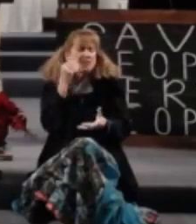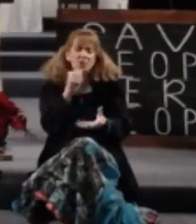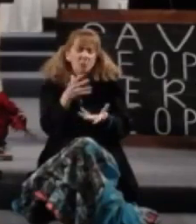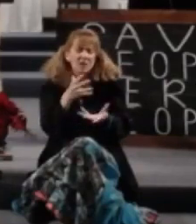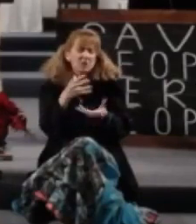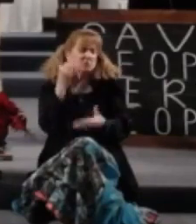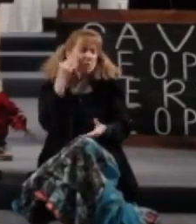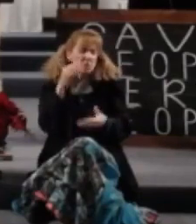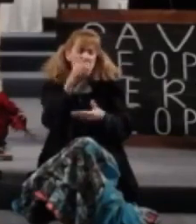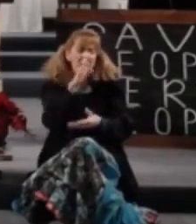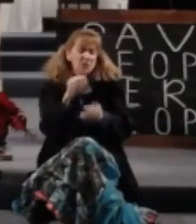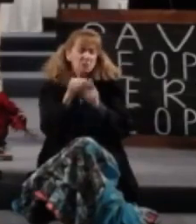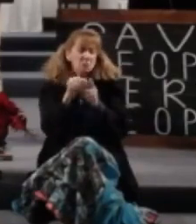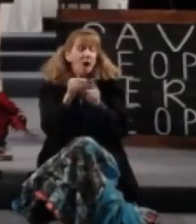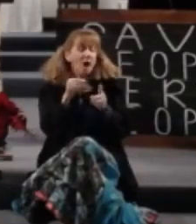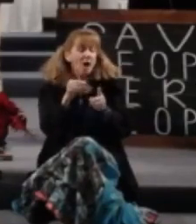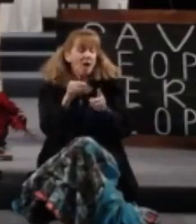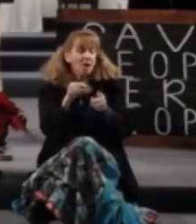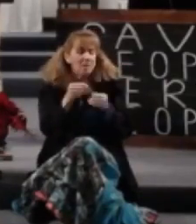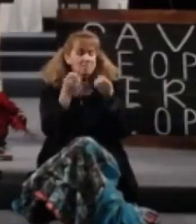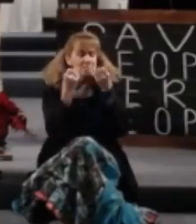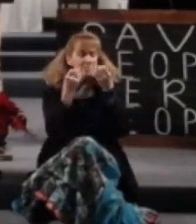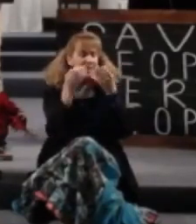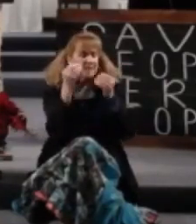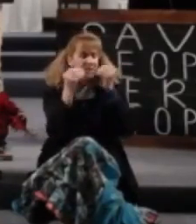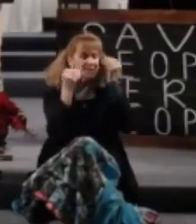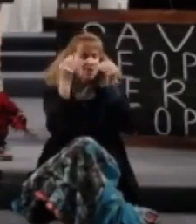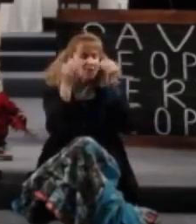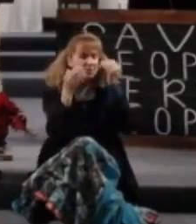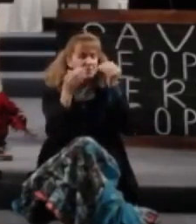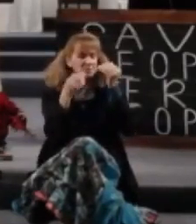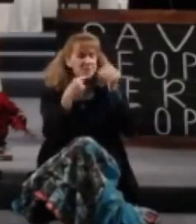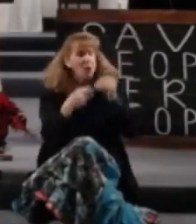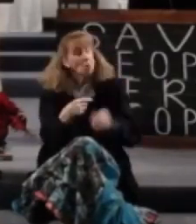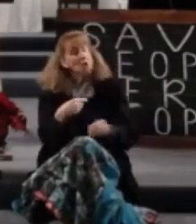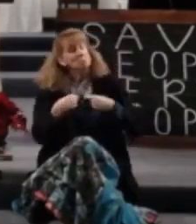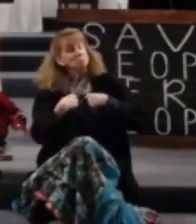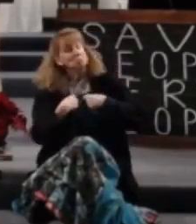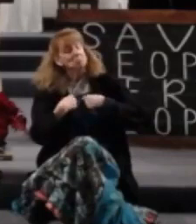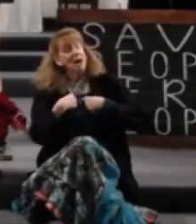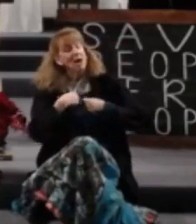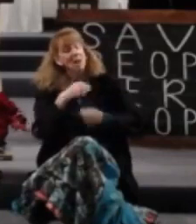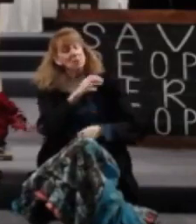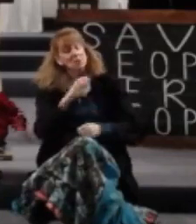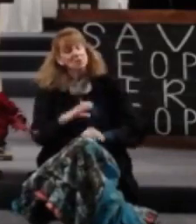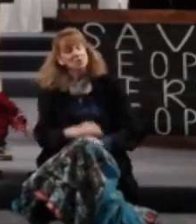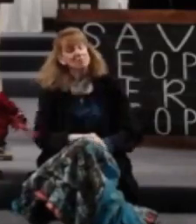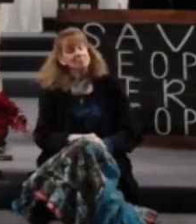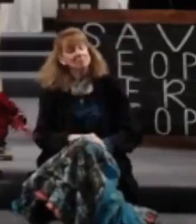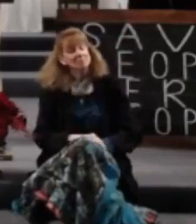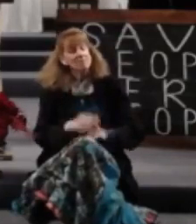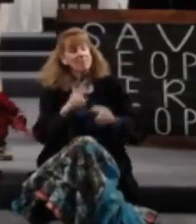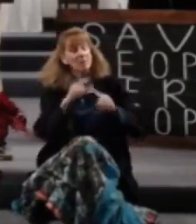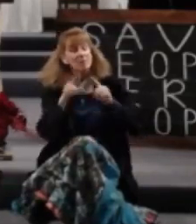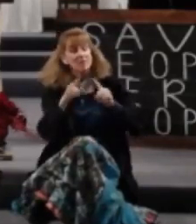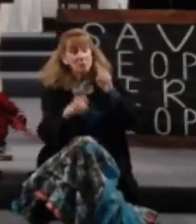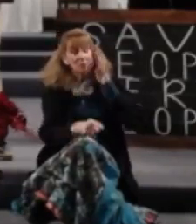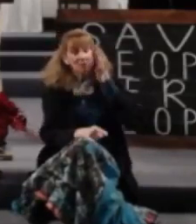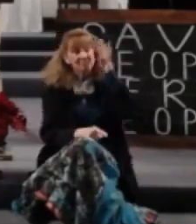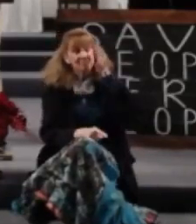it to others, many adults that call themselves Christians substitute